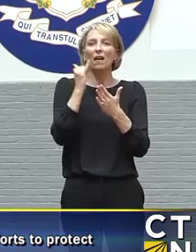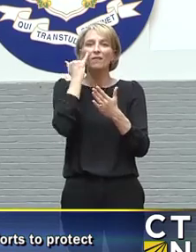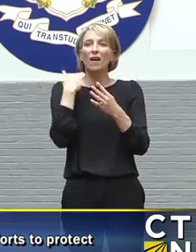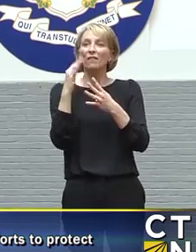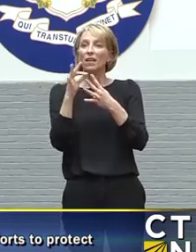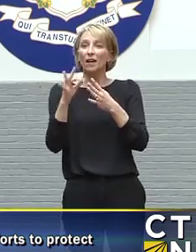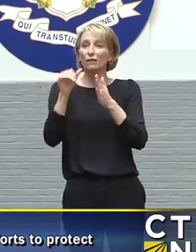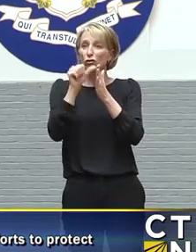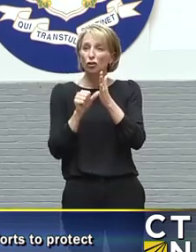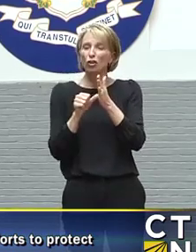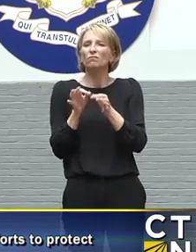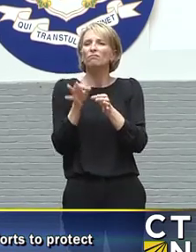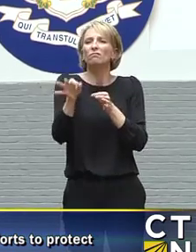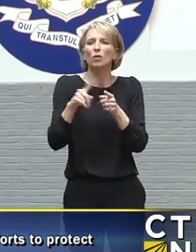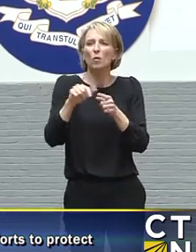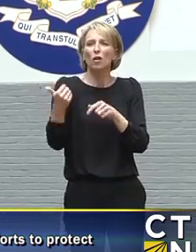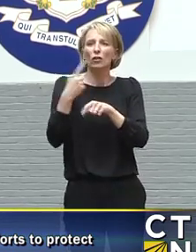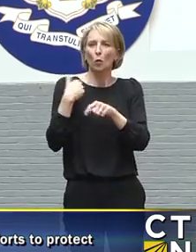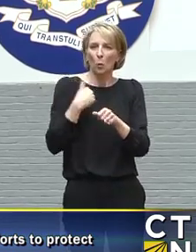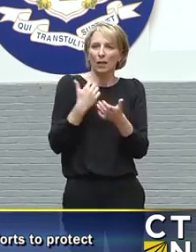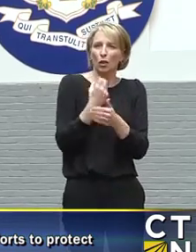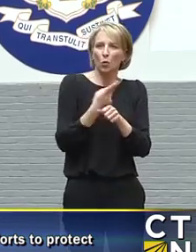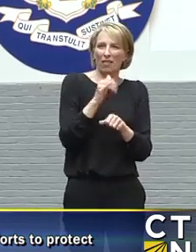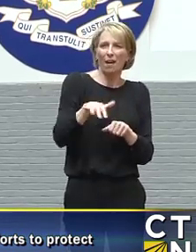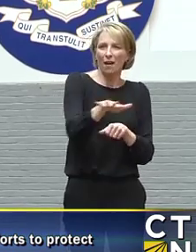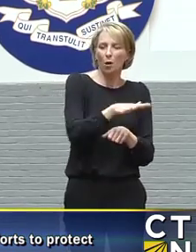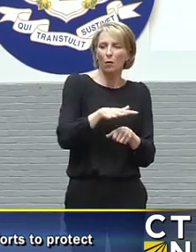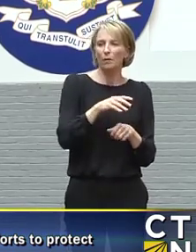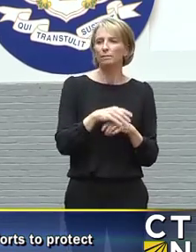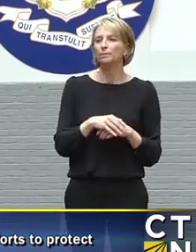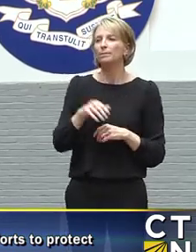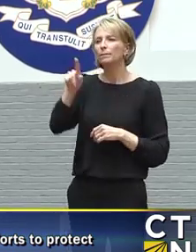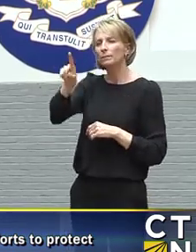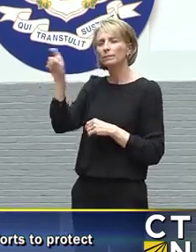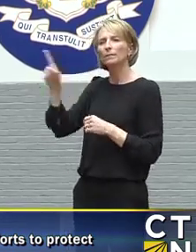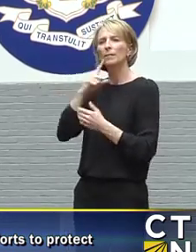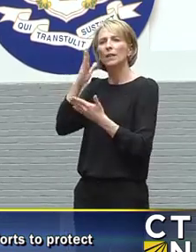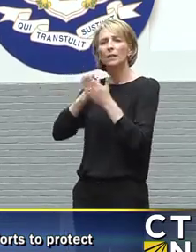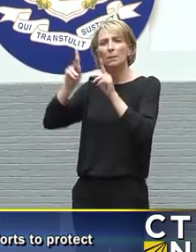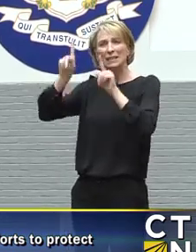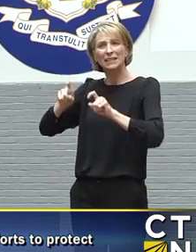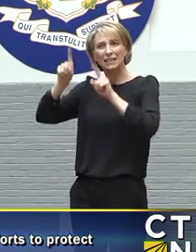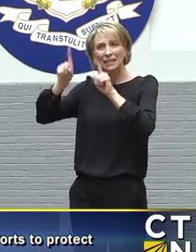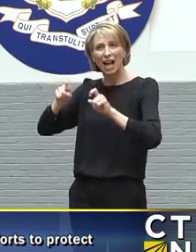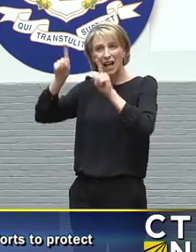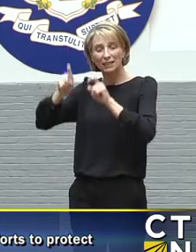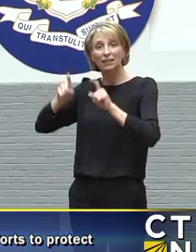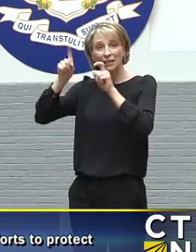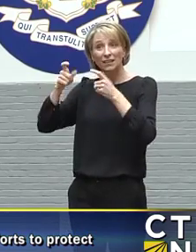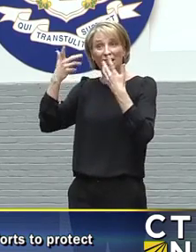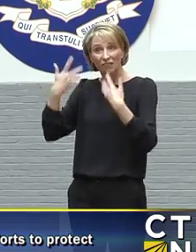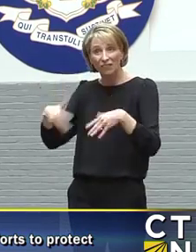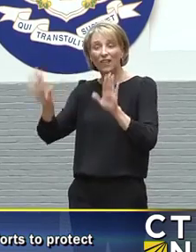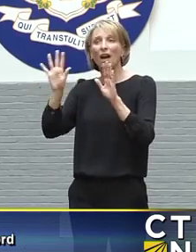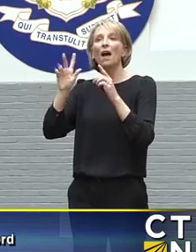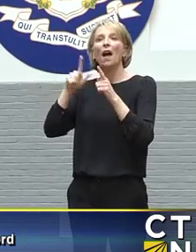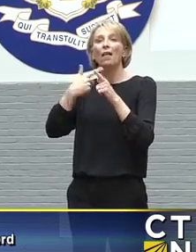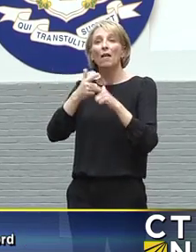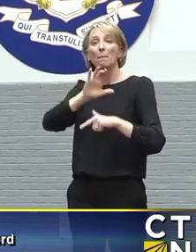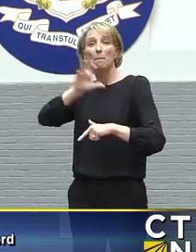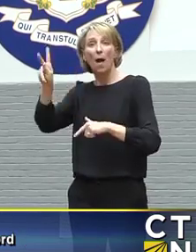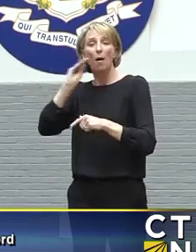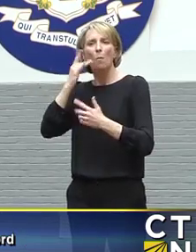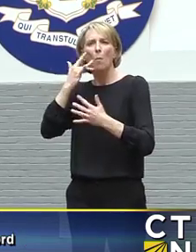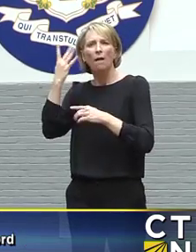these tests, do you have any concern? Some people are tested, they're swabbed, et cetera, and they don't get a test result for 4 days, 5 days, 6